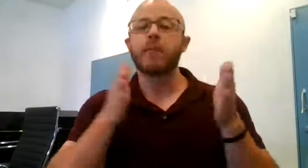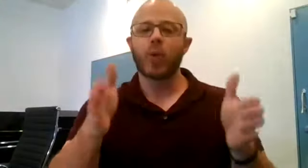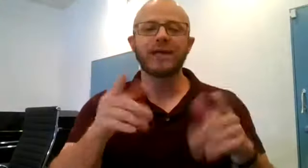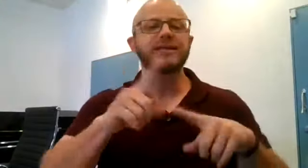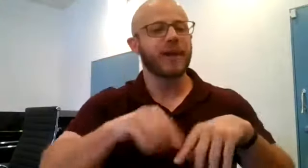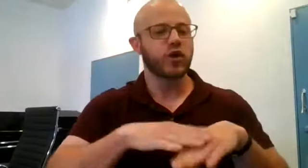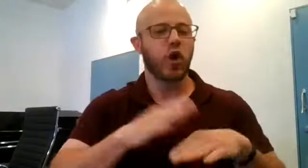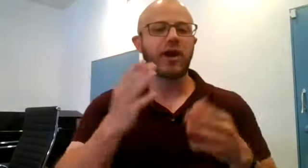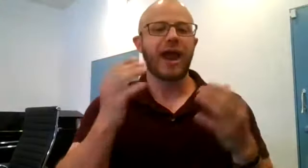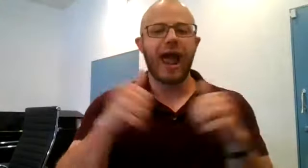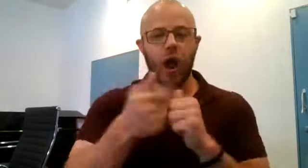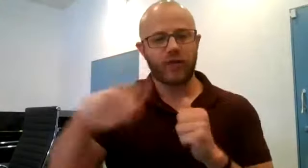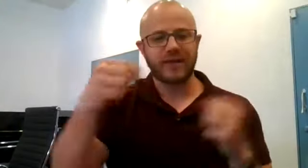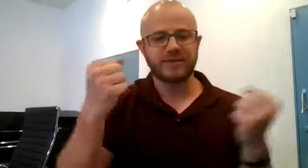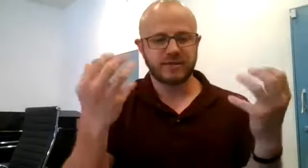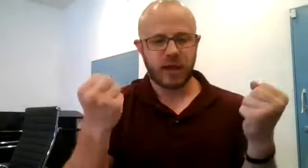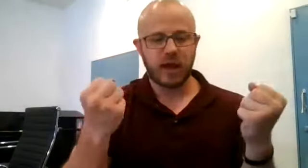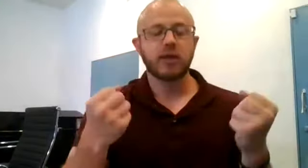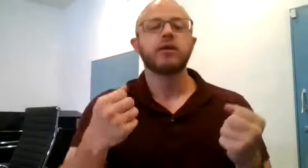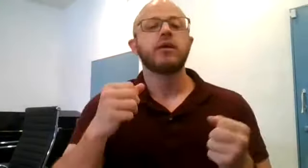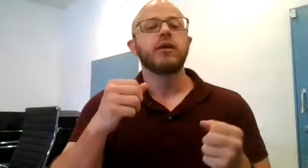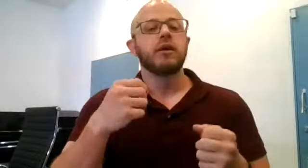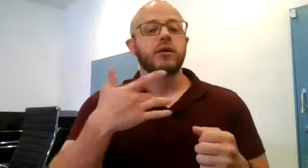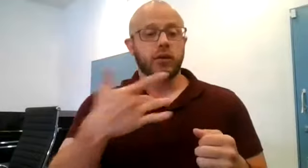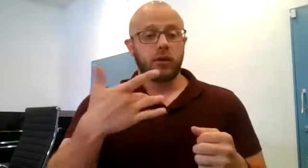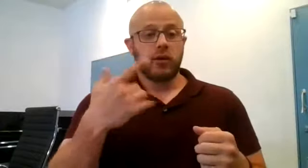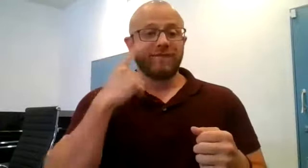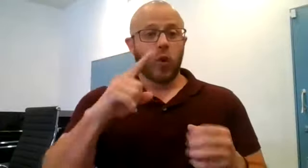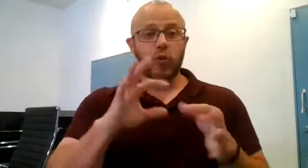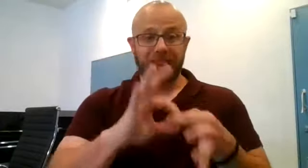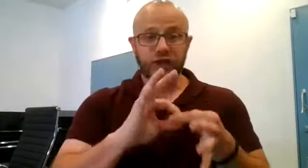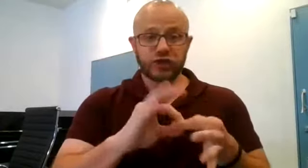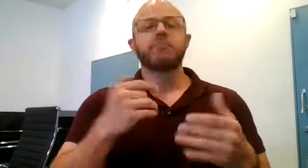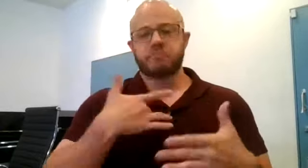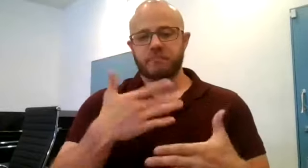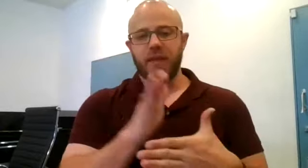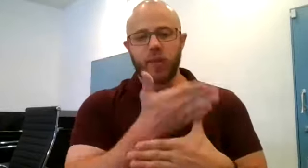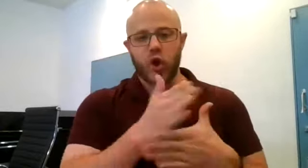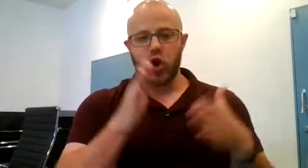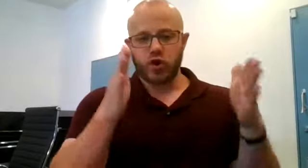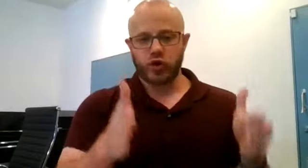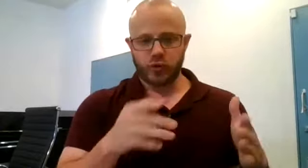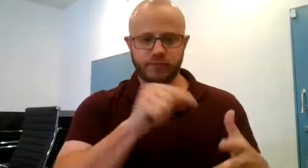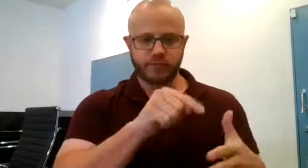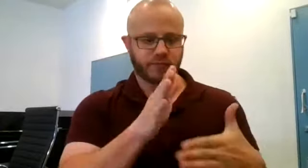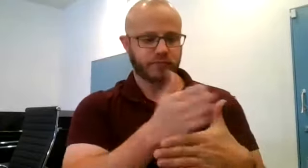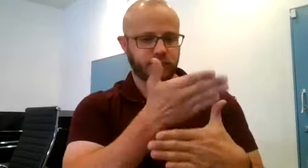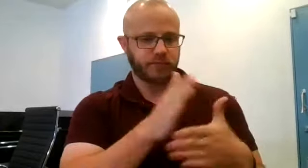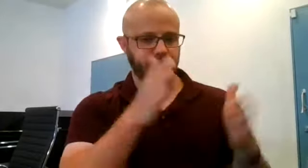Well, it depends on how they sign it. So a relationship, it would be this way,